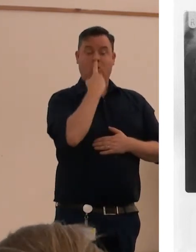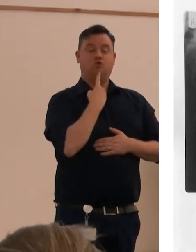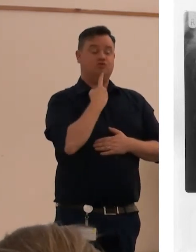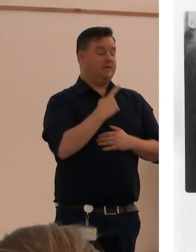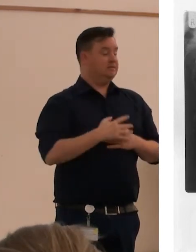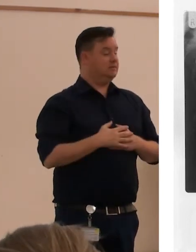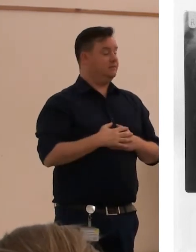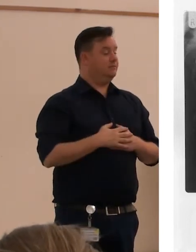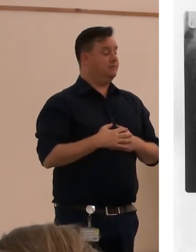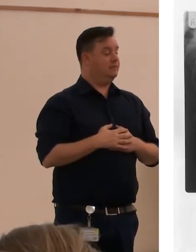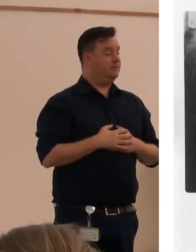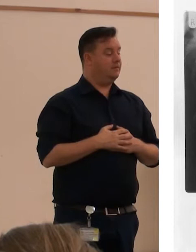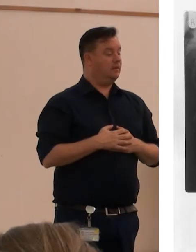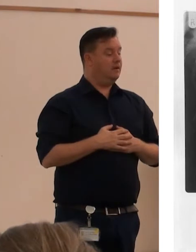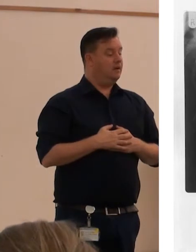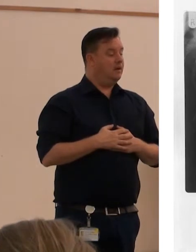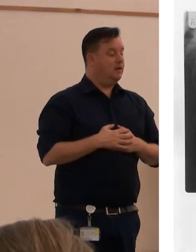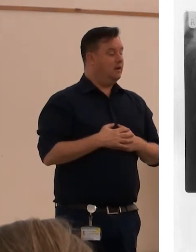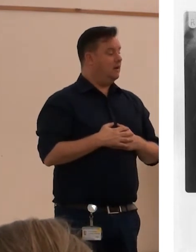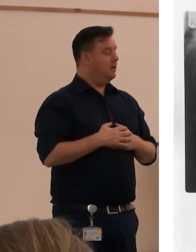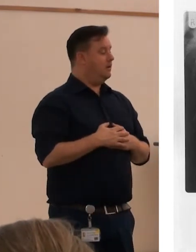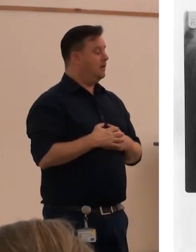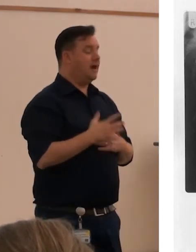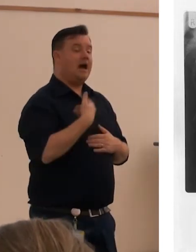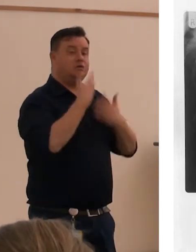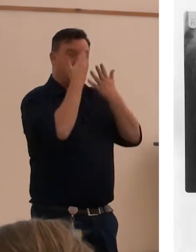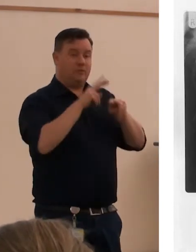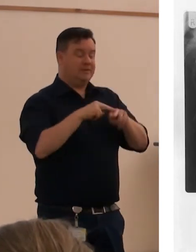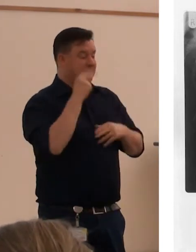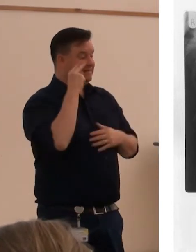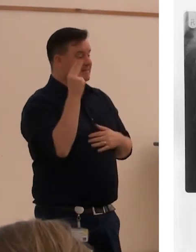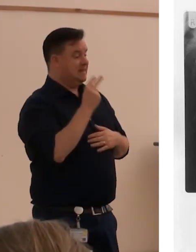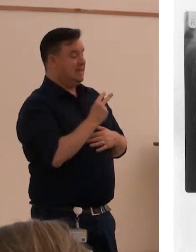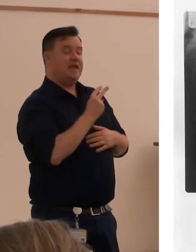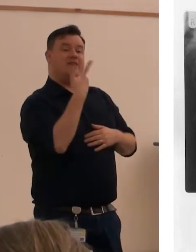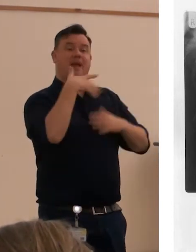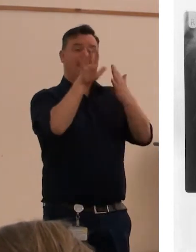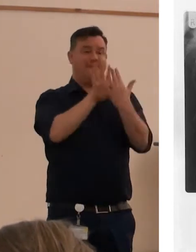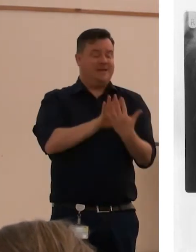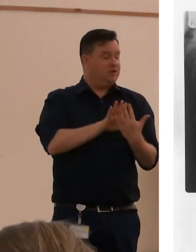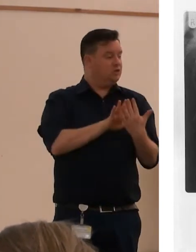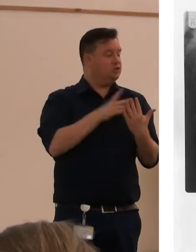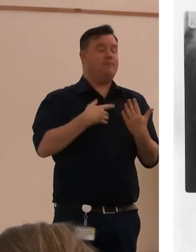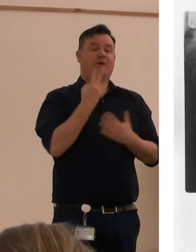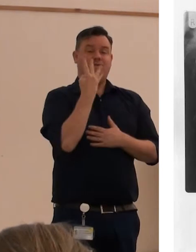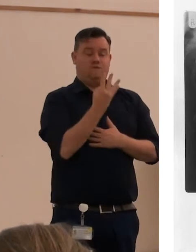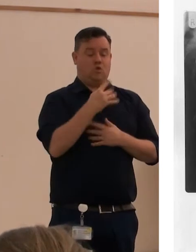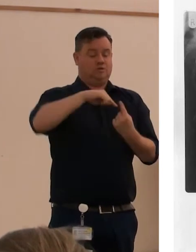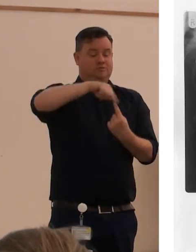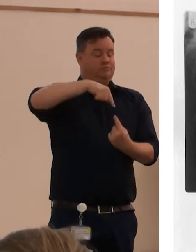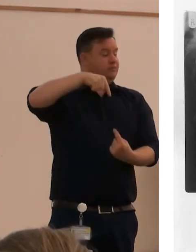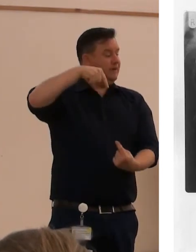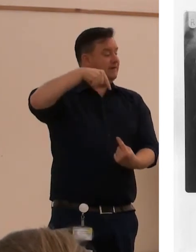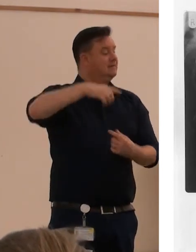it's an assemblage. It's my spine x-ray. I don't know if you can see it in that picture, but there's four springs which